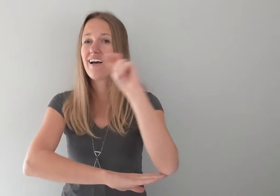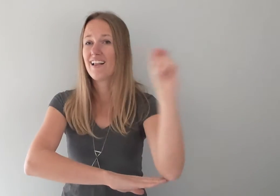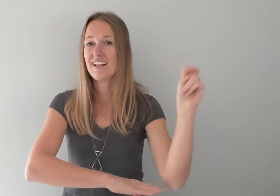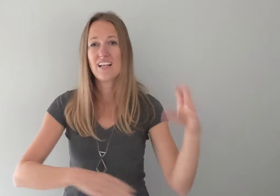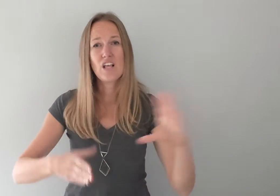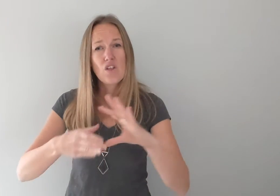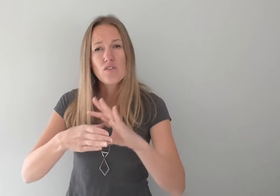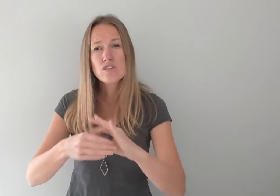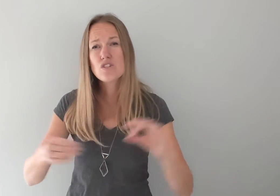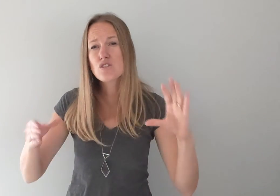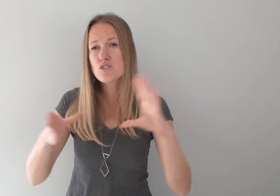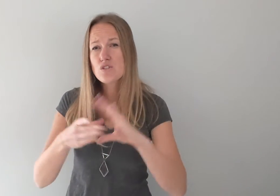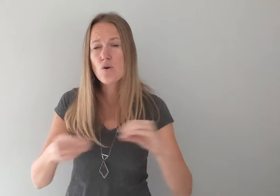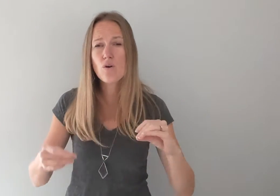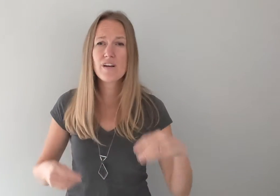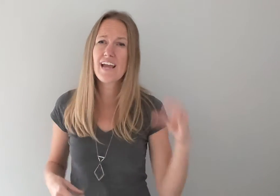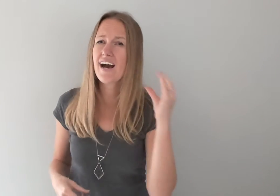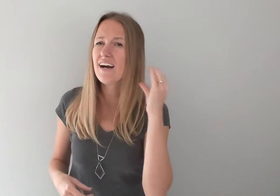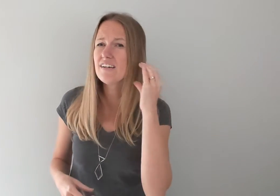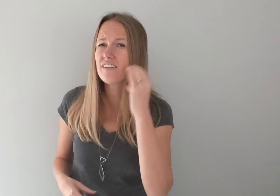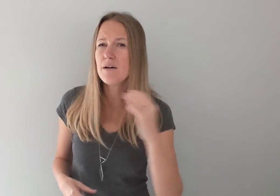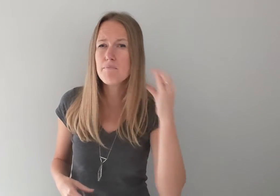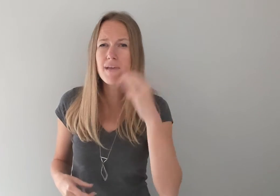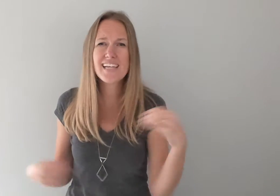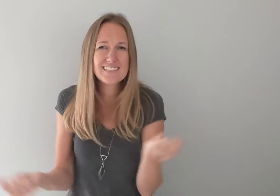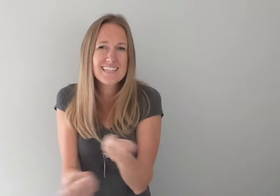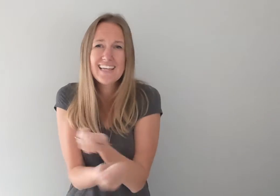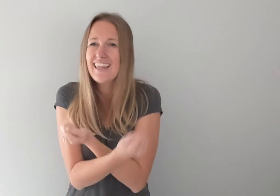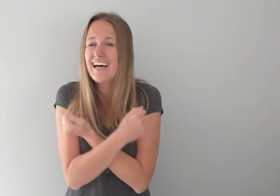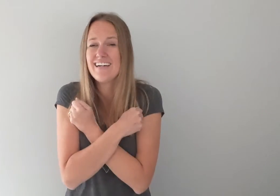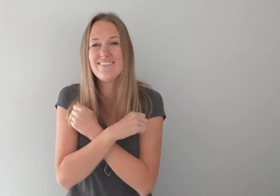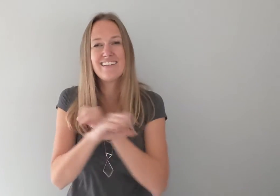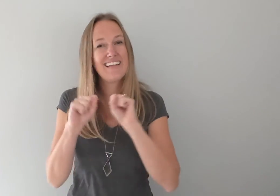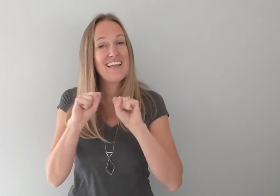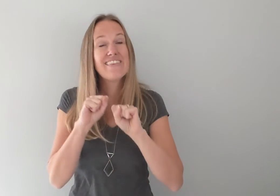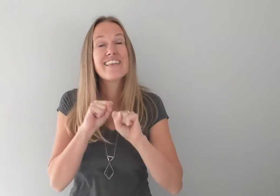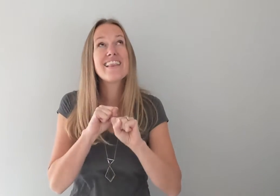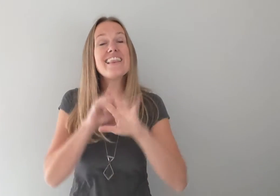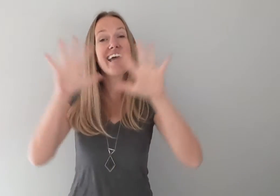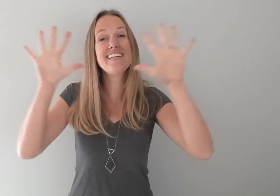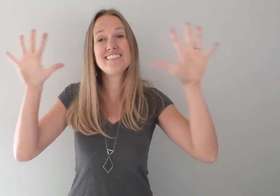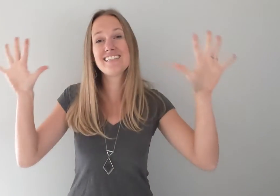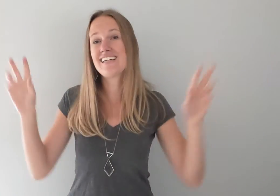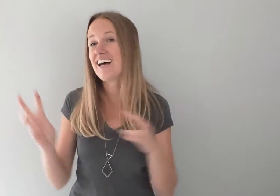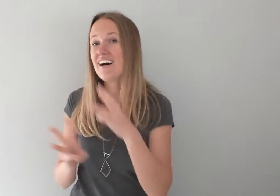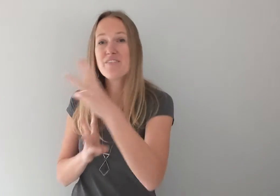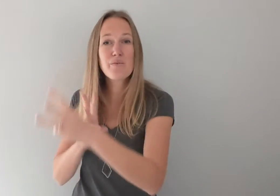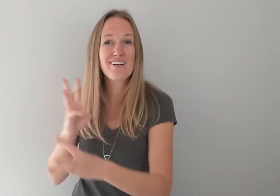Noel, the story of amazing love, the light of the